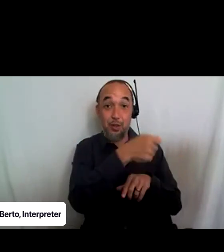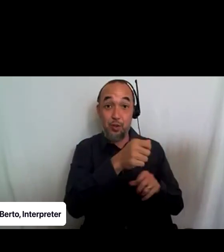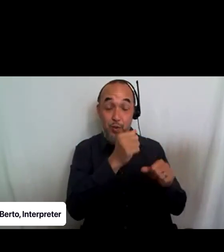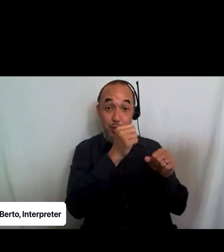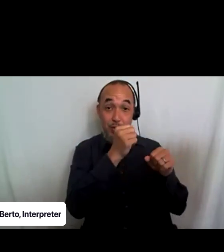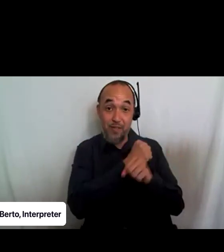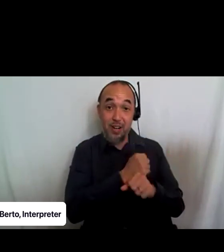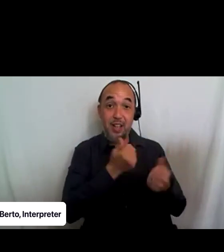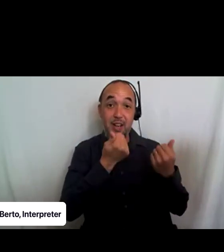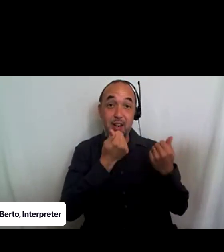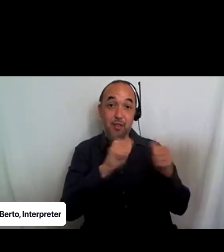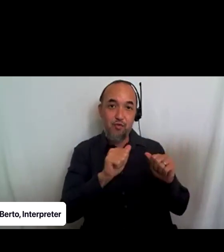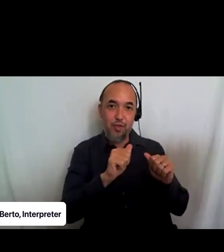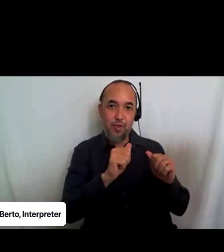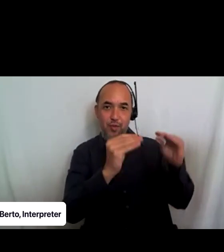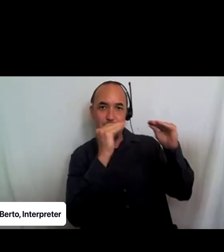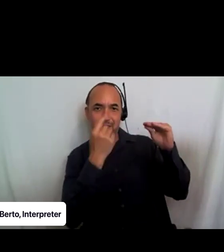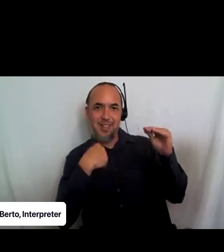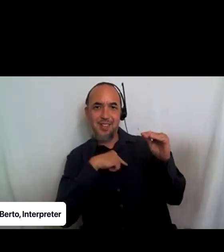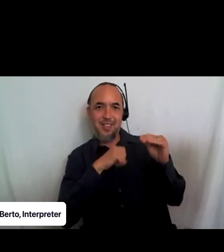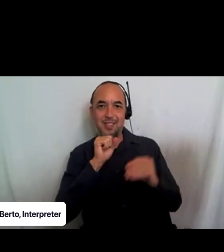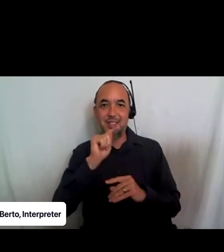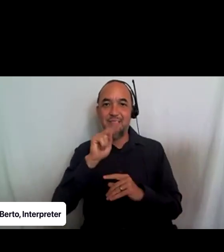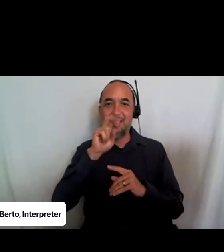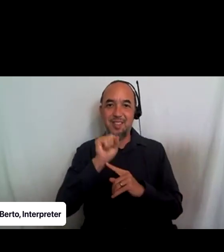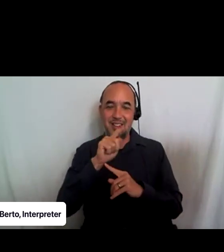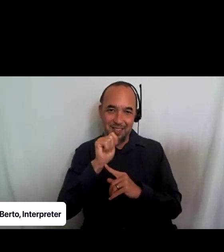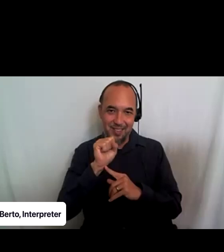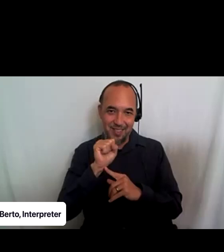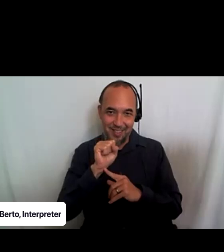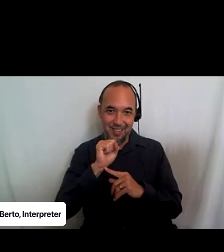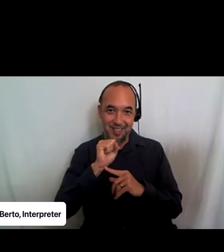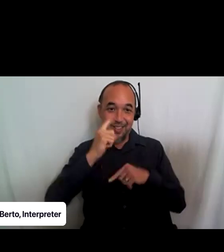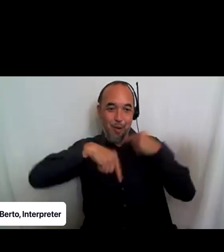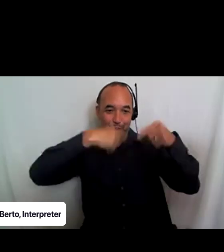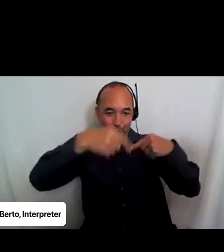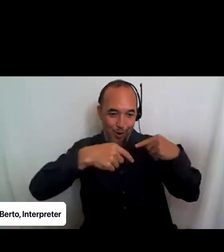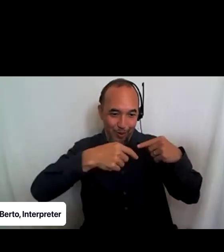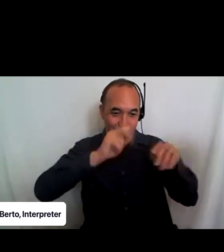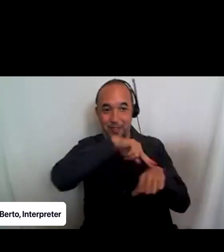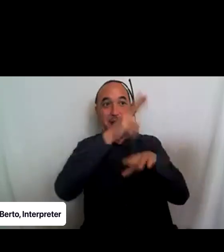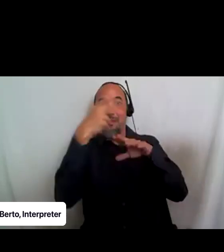stunts like doing flips and somersaults, and none of us could do it. So they're like,